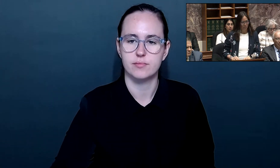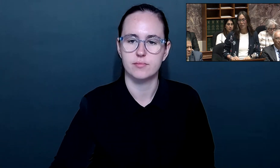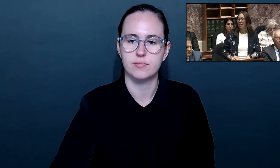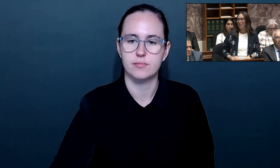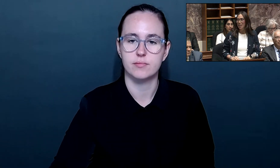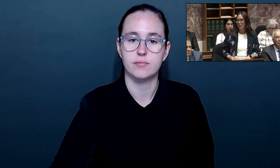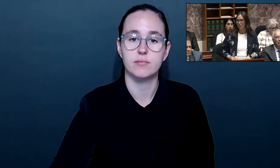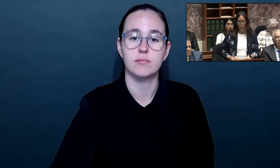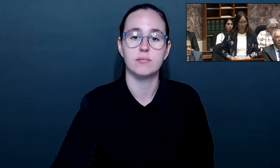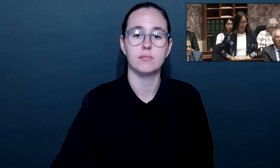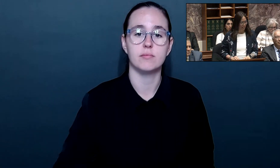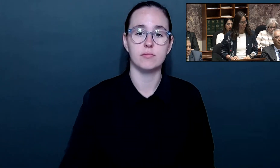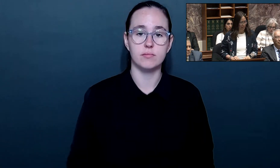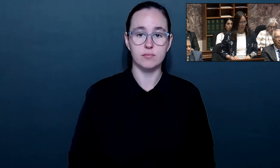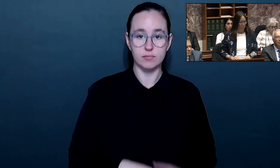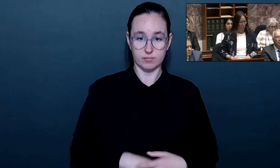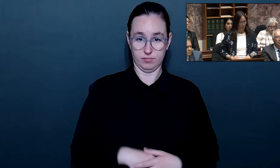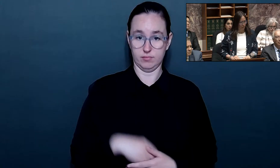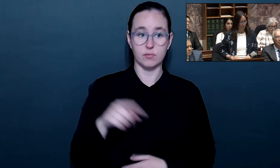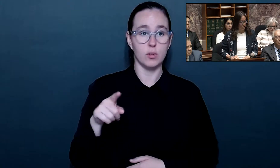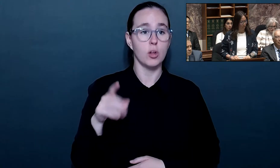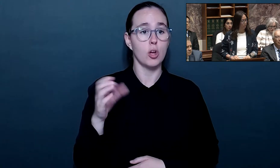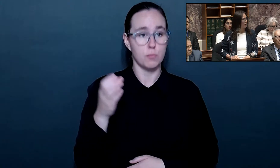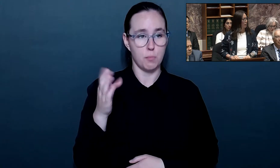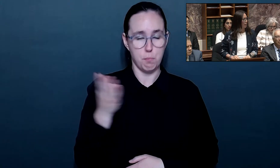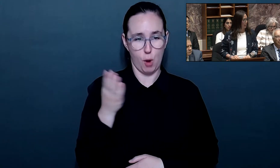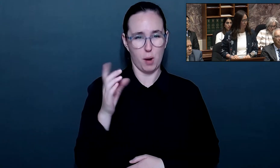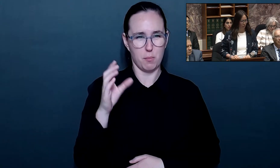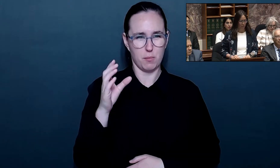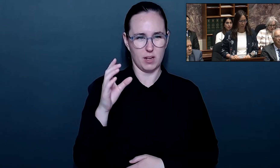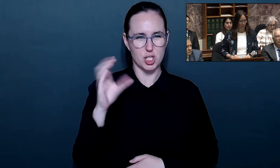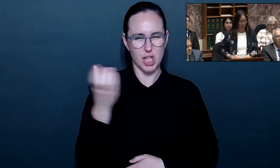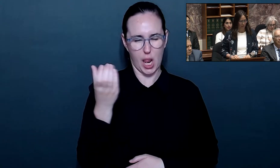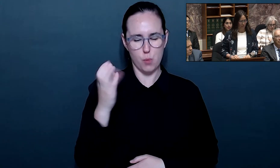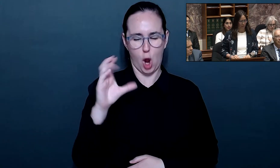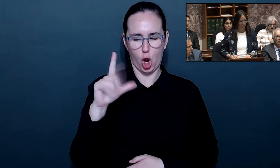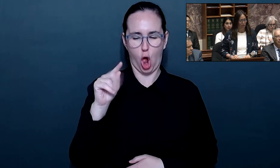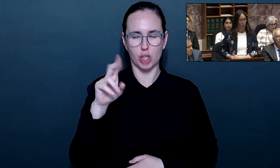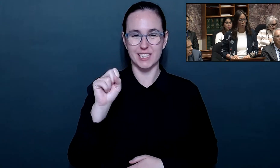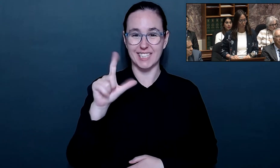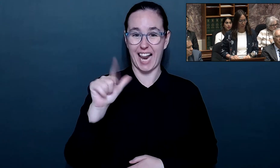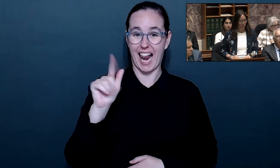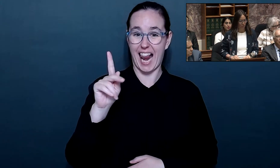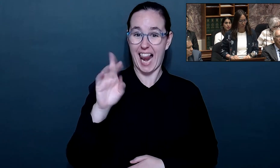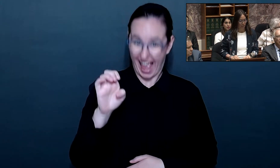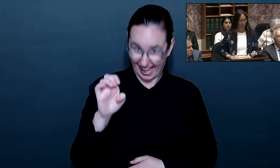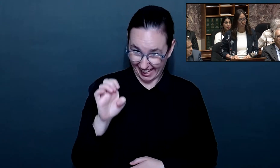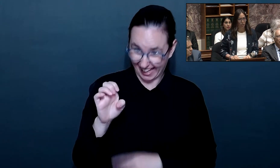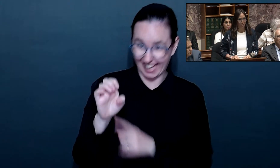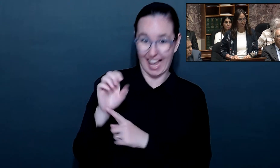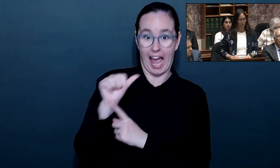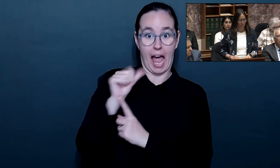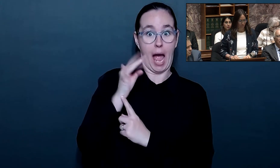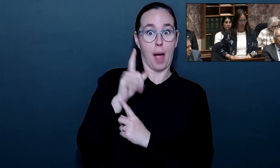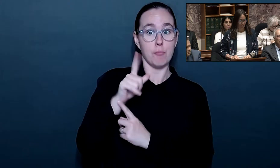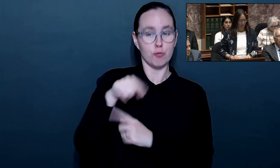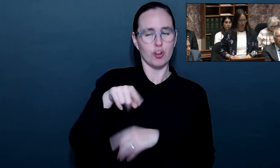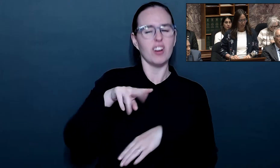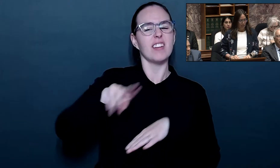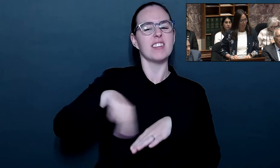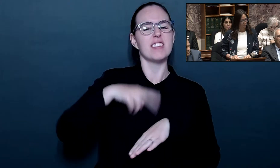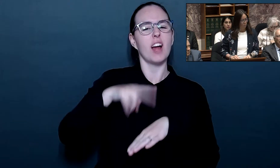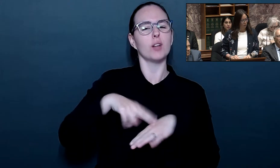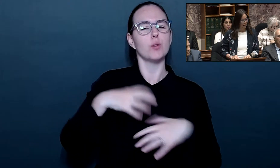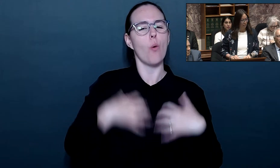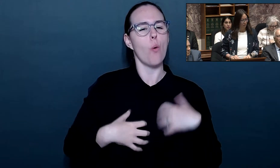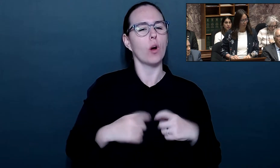Month, and I want to take a moment to honor the life-changing gift that organ donors give to others.